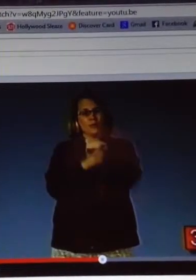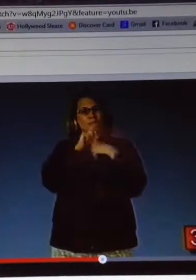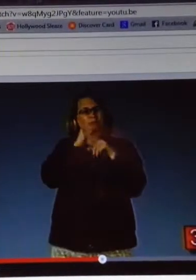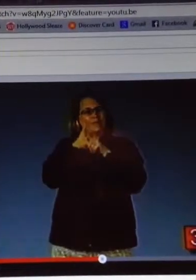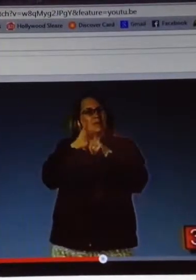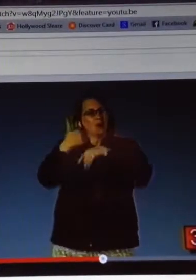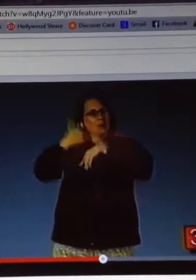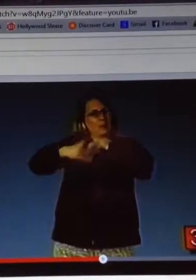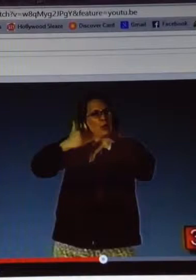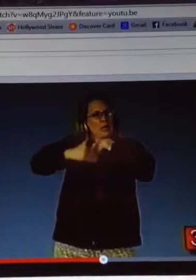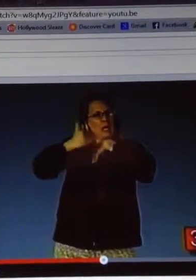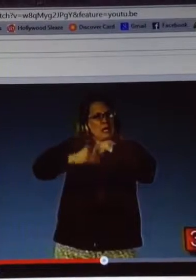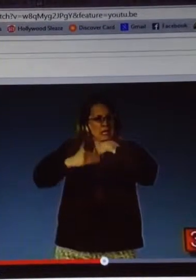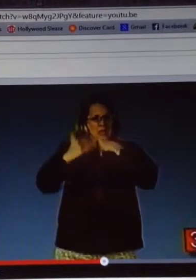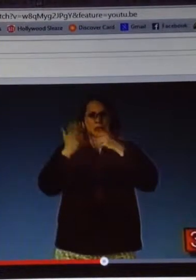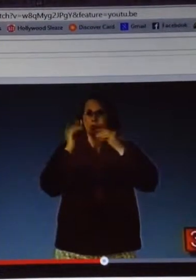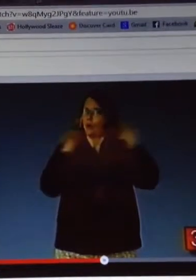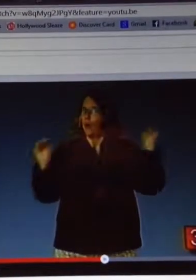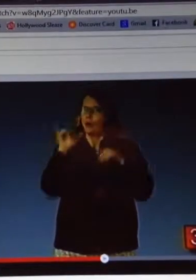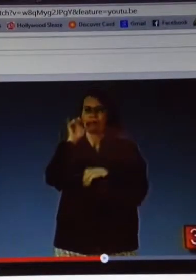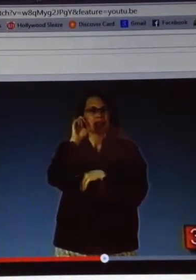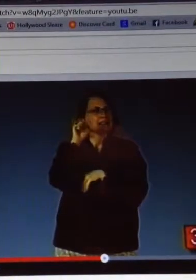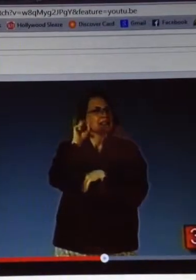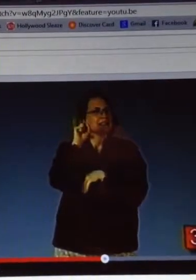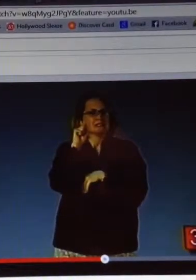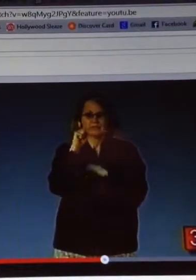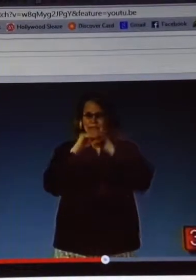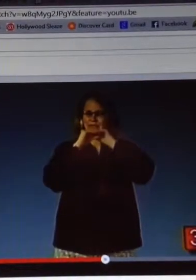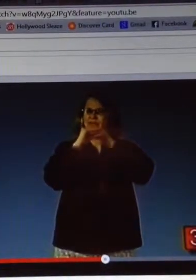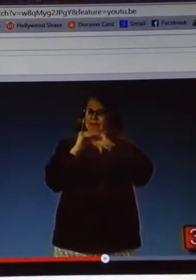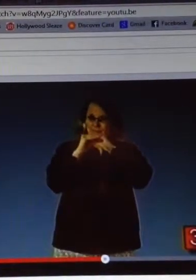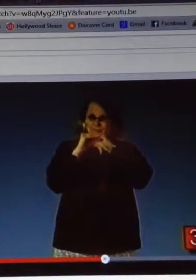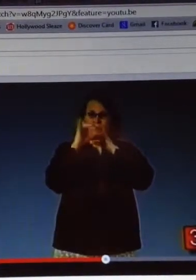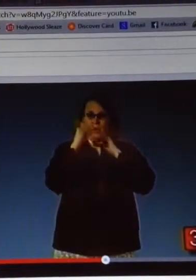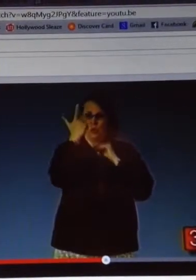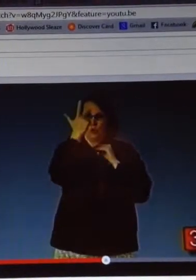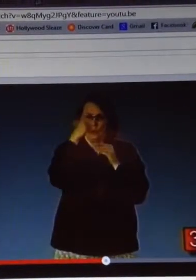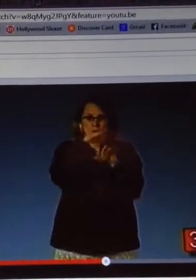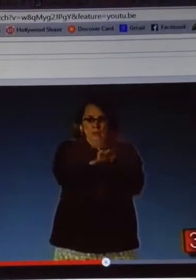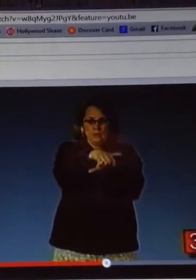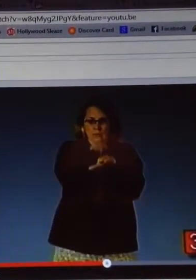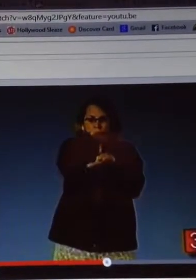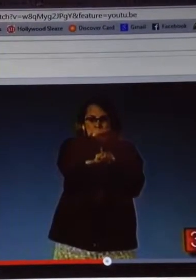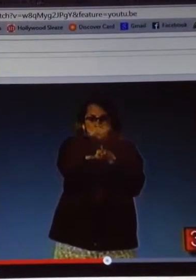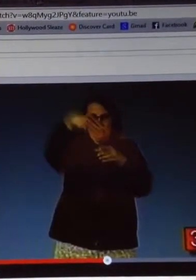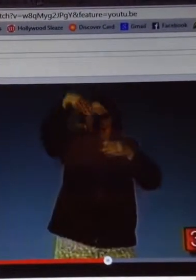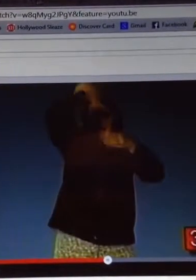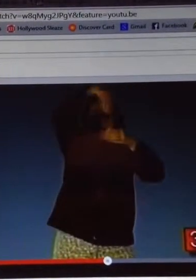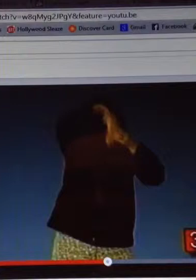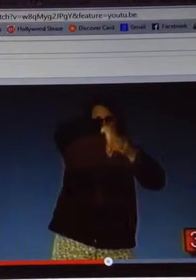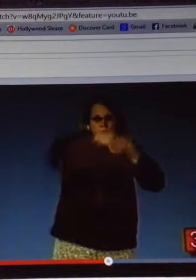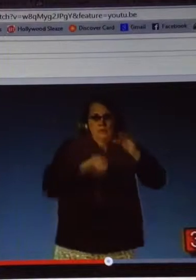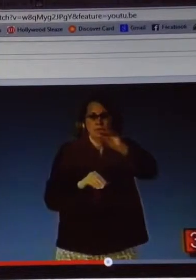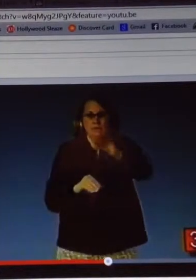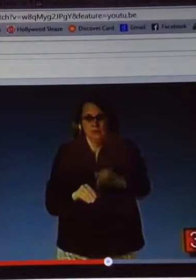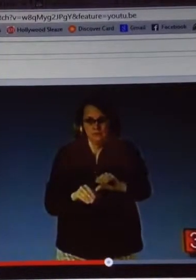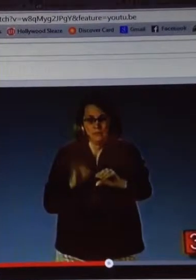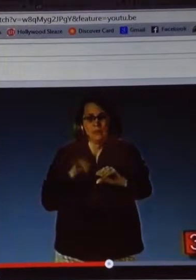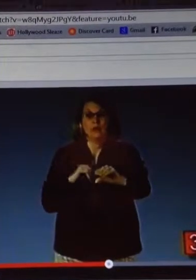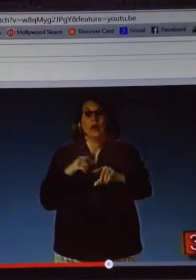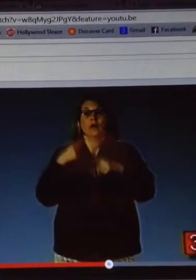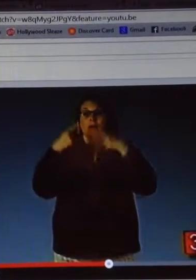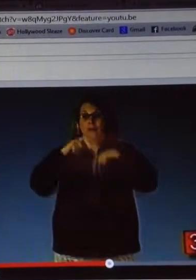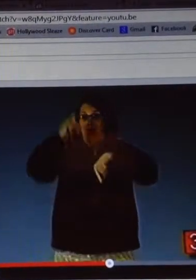They each given 3 crackers, which is really a form of it, but there's no leavening in it. So it's flatbread.